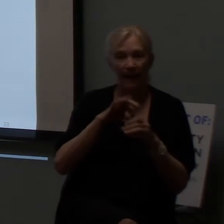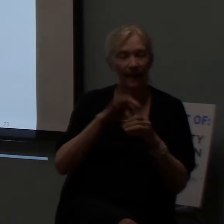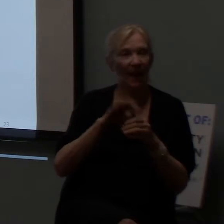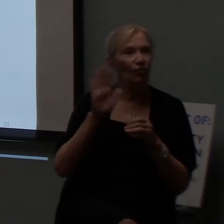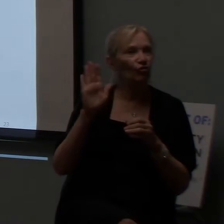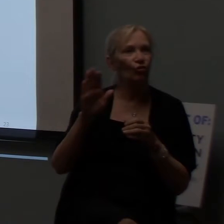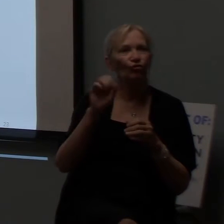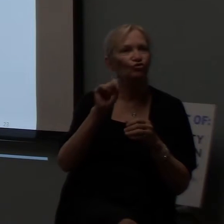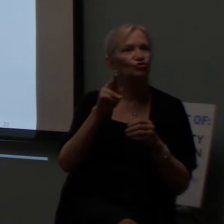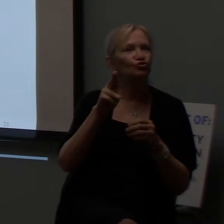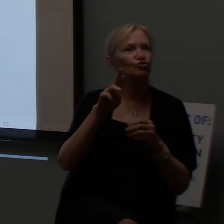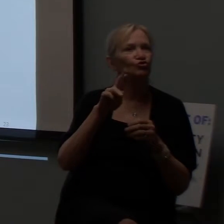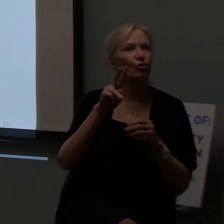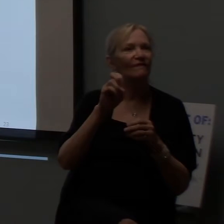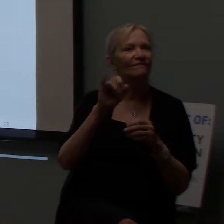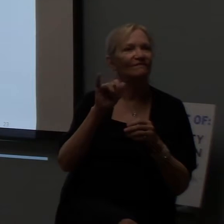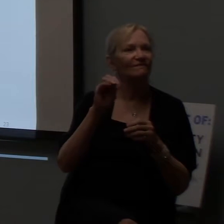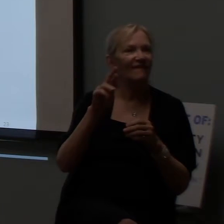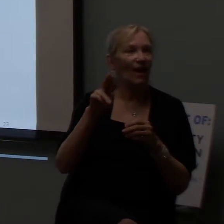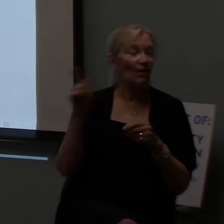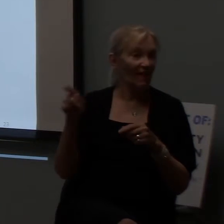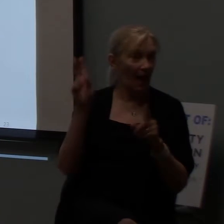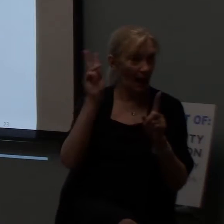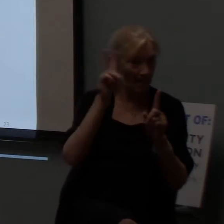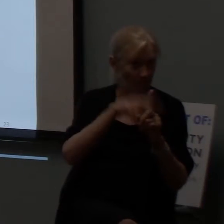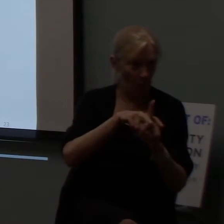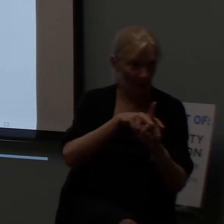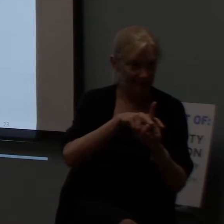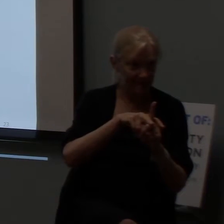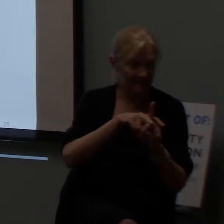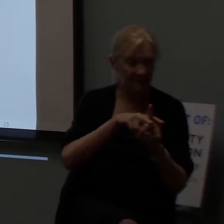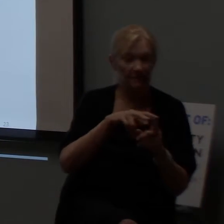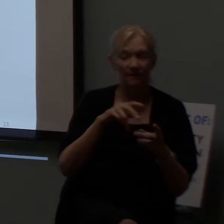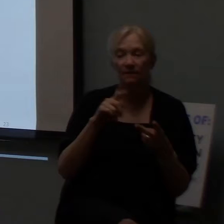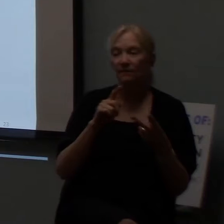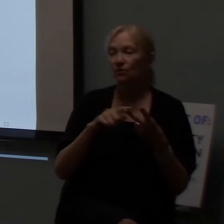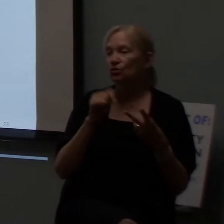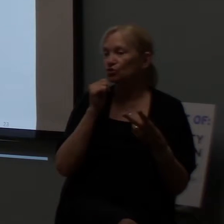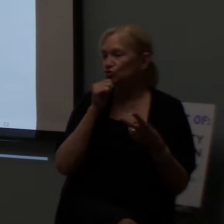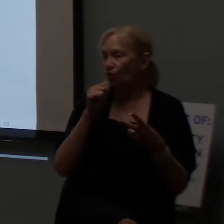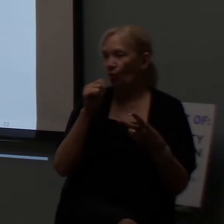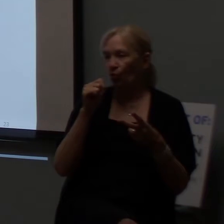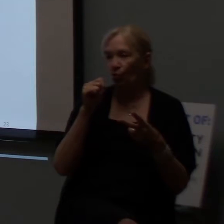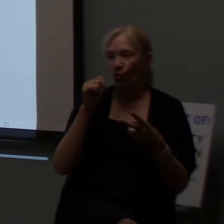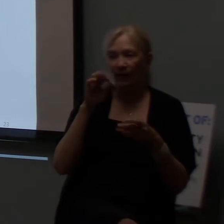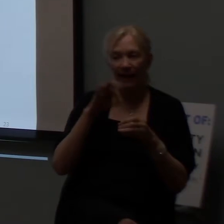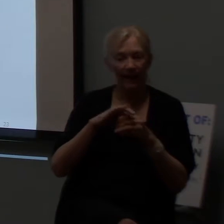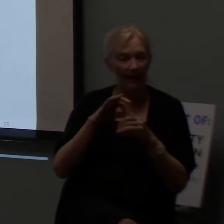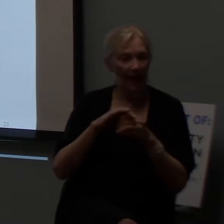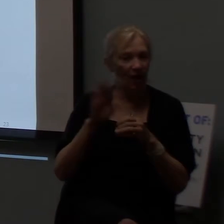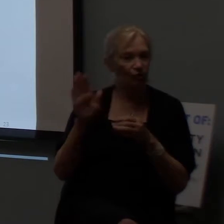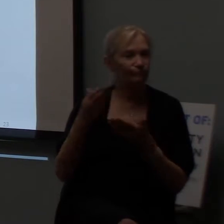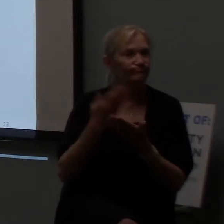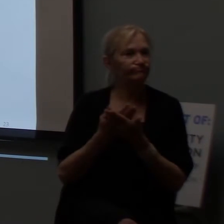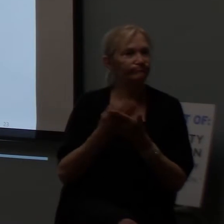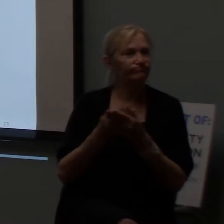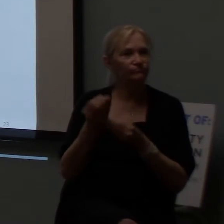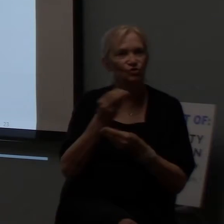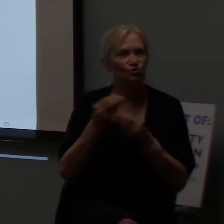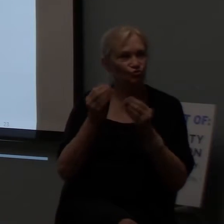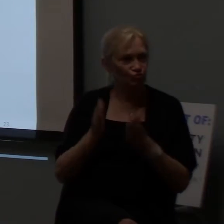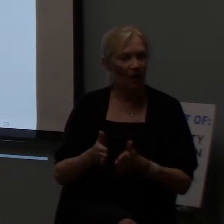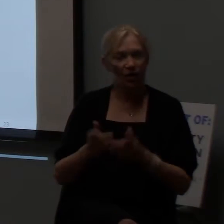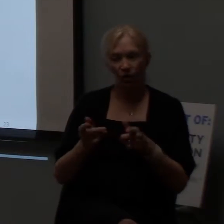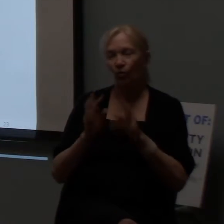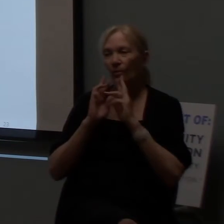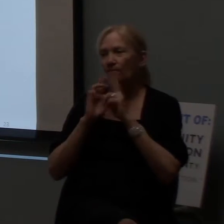surveyor. They appoint their surveyor instead. They don't elect their treasurer. The treasurer reports to the county